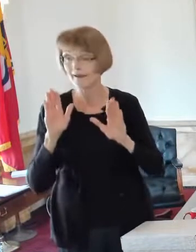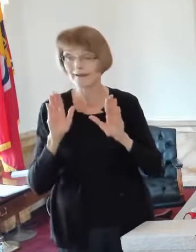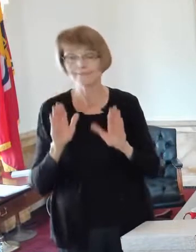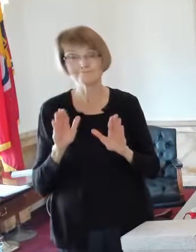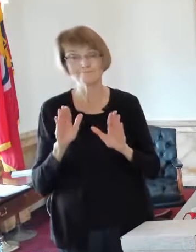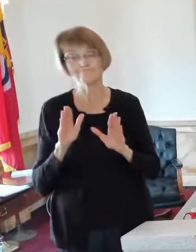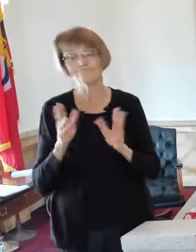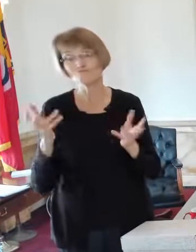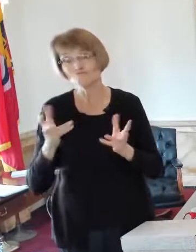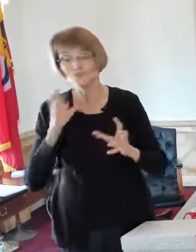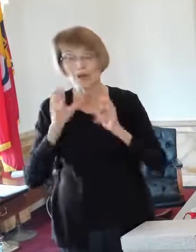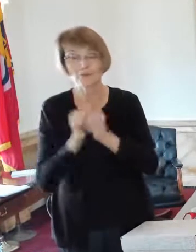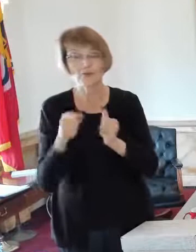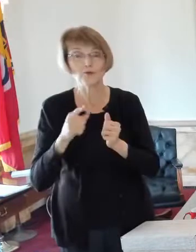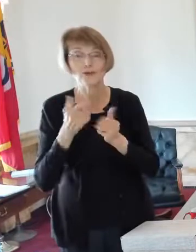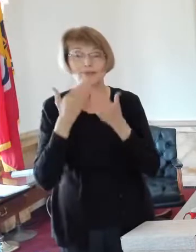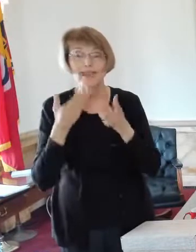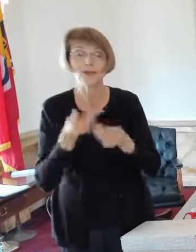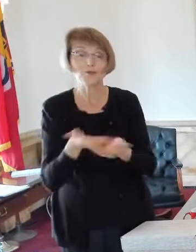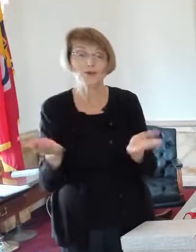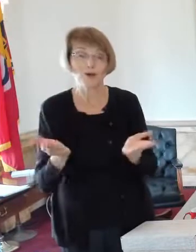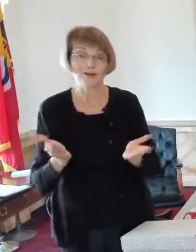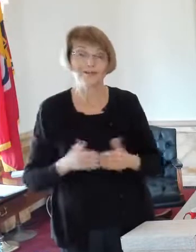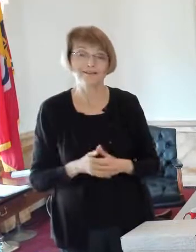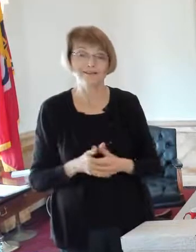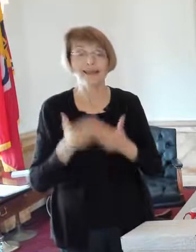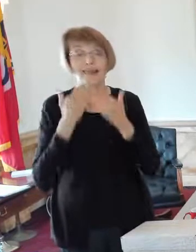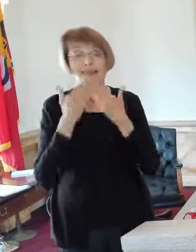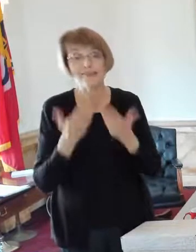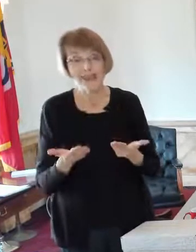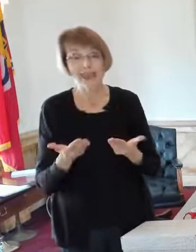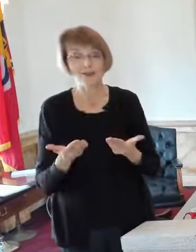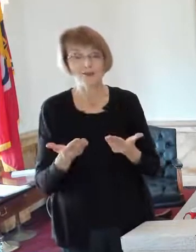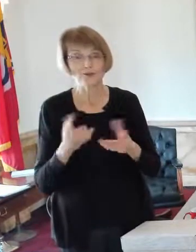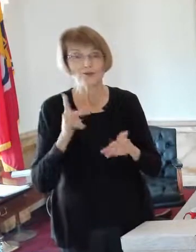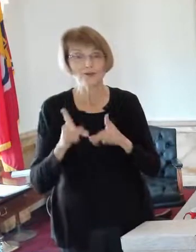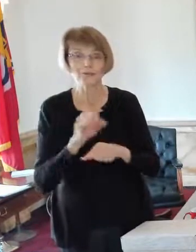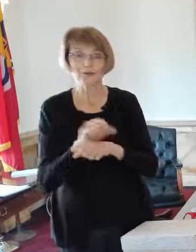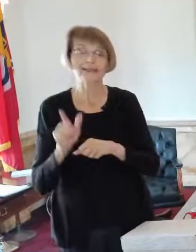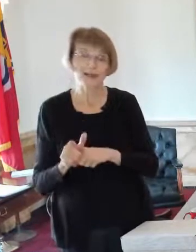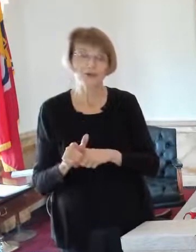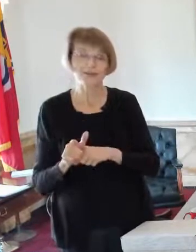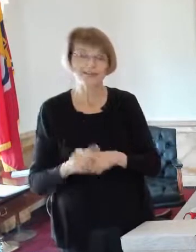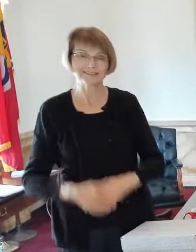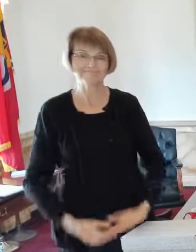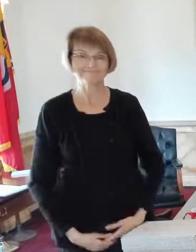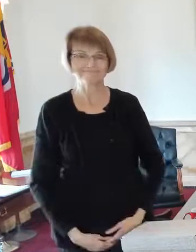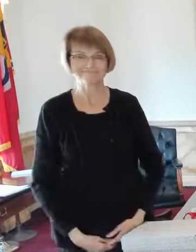chat with you. So thank you all, and thank you to the people of St. Louis.